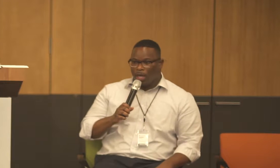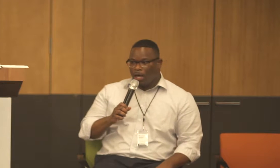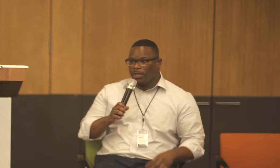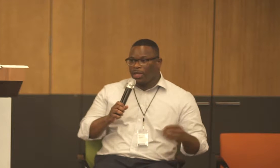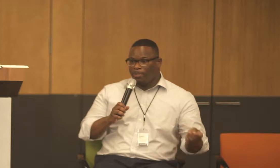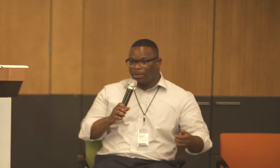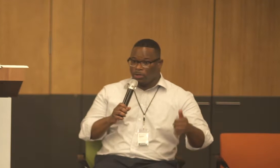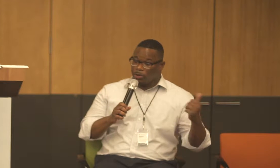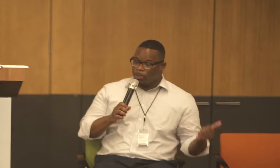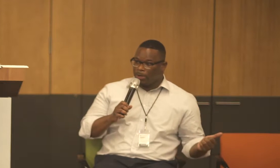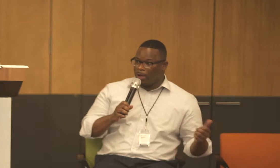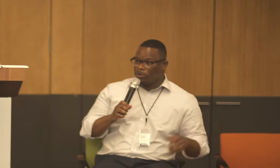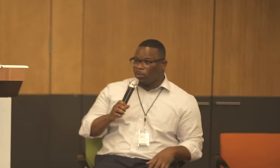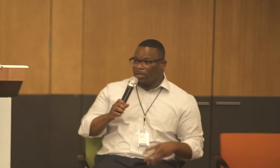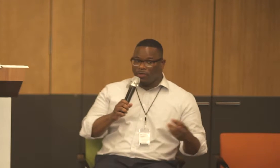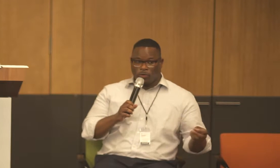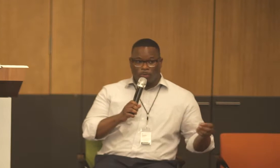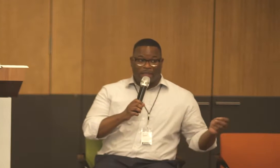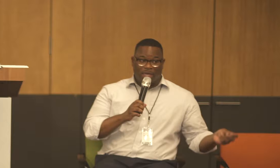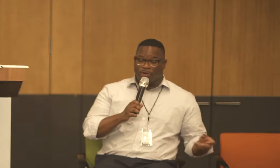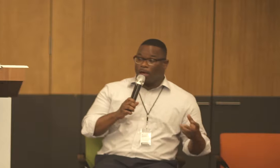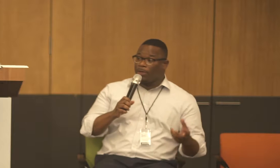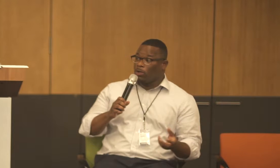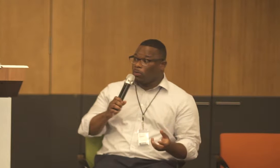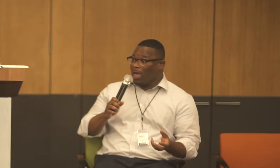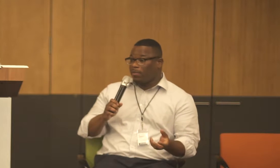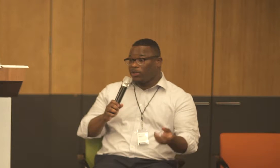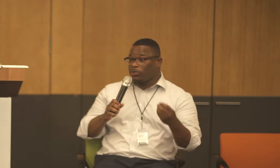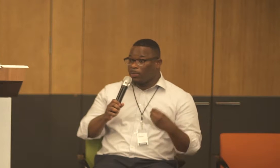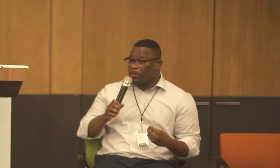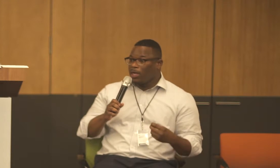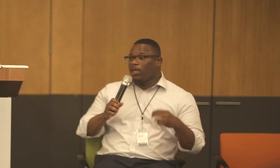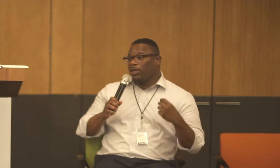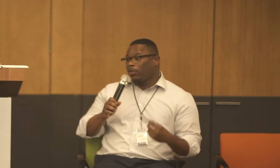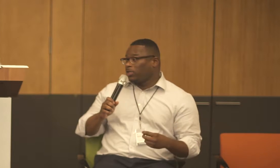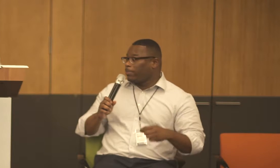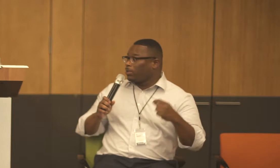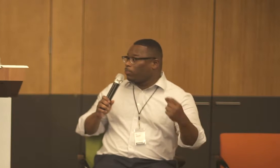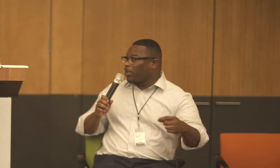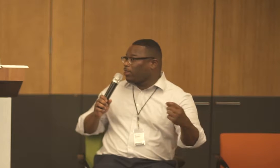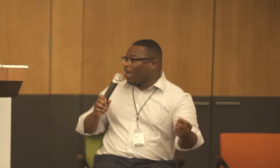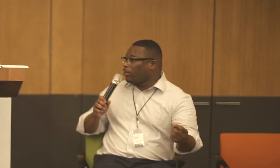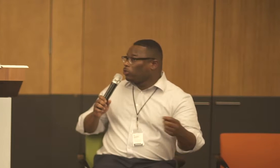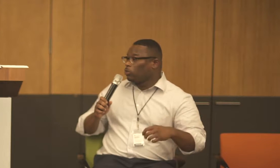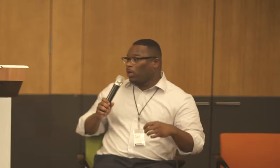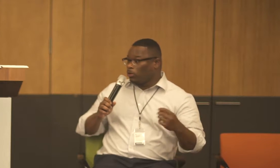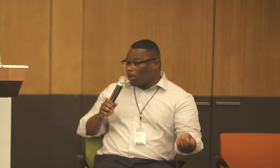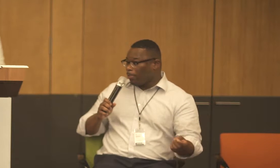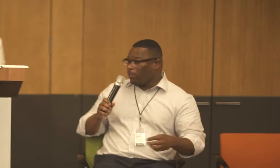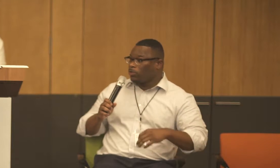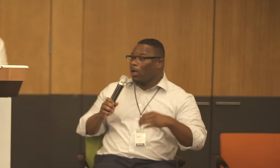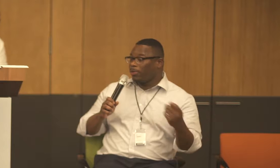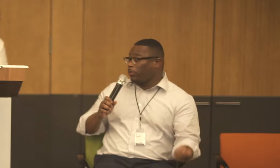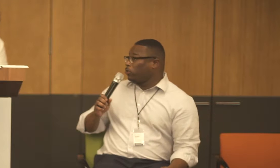students. Then again, back to the earlier point about, so when individuals may leave a company who we have a relationship with, they oftentimes can bring that to a